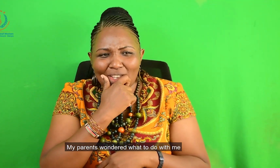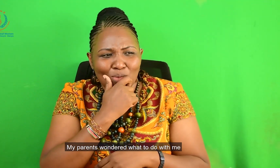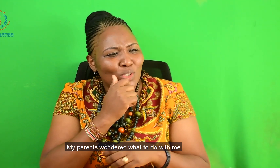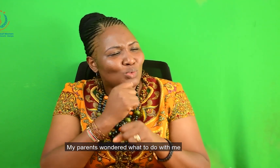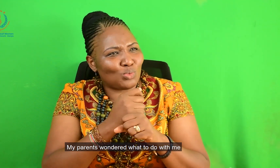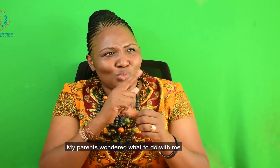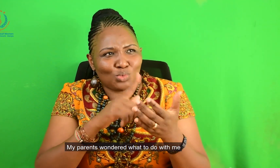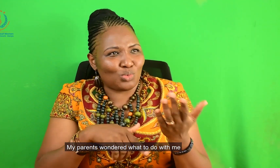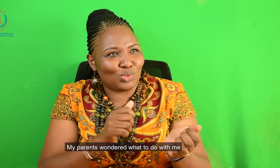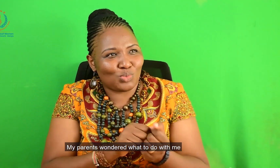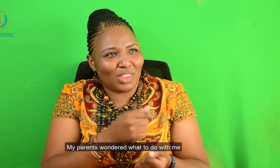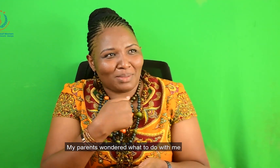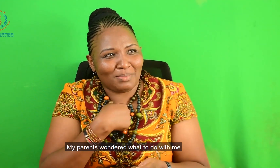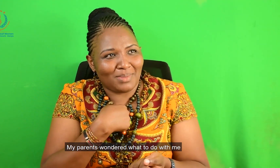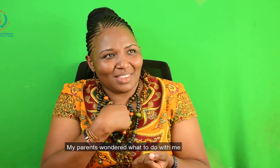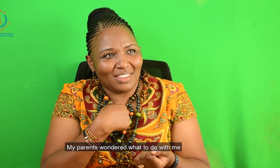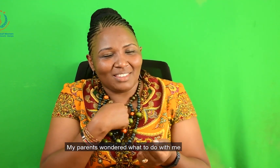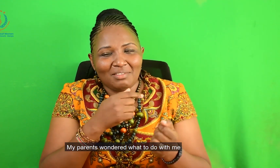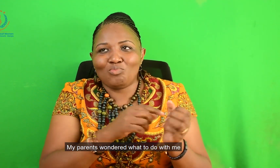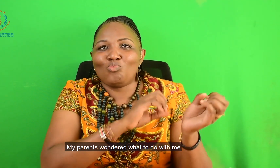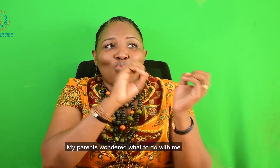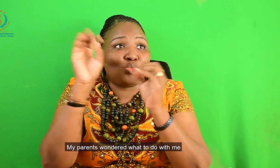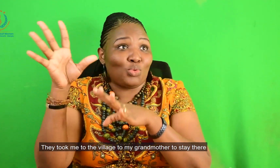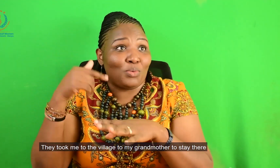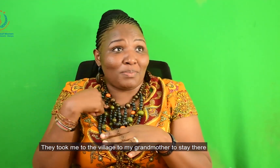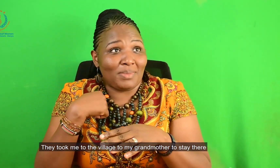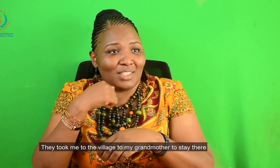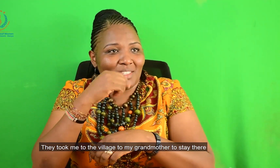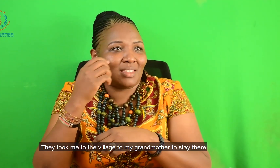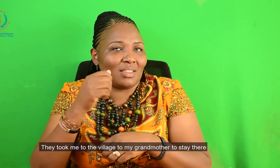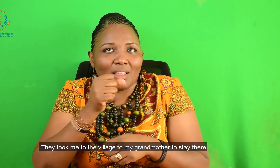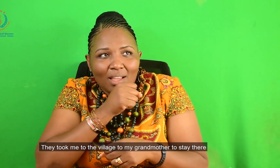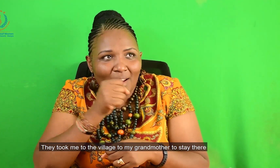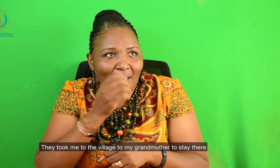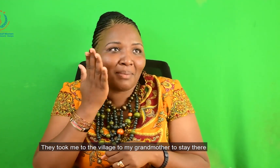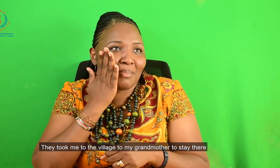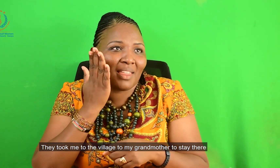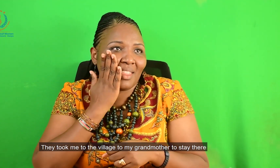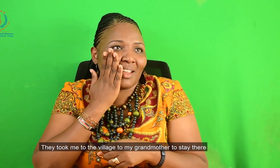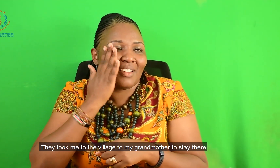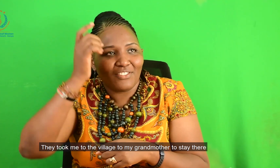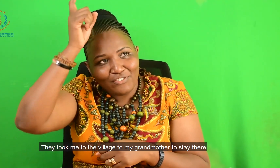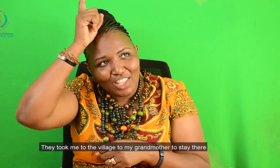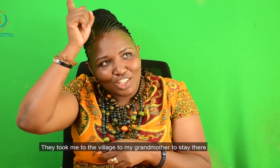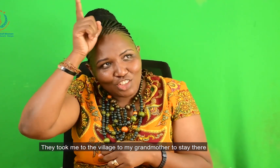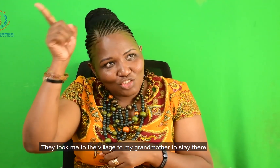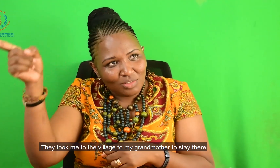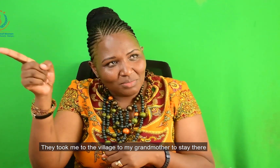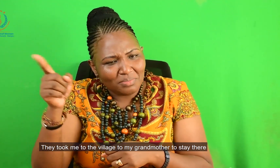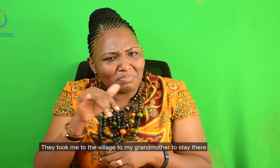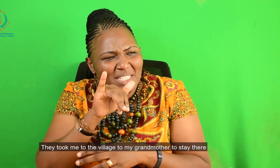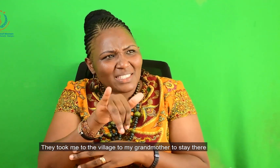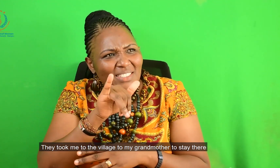parents wondered what to do with me. They took me to the village to my grandmother to stay there.